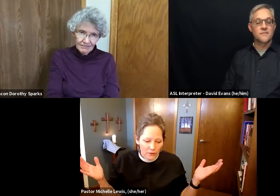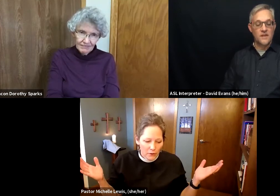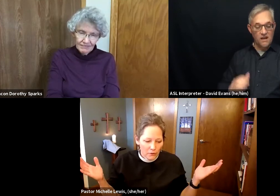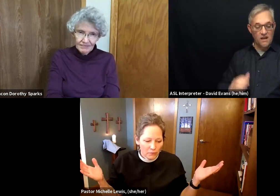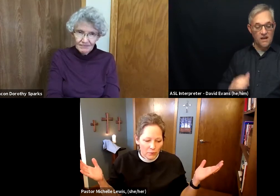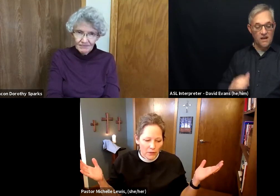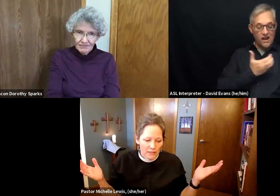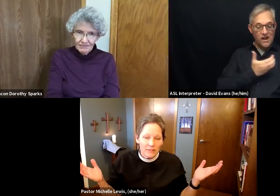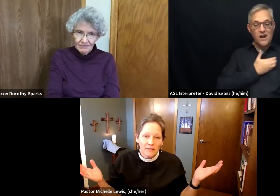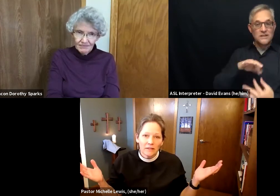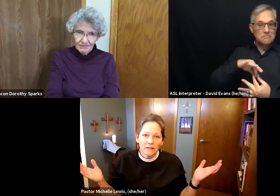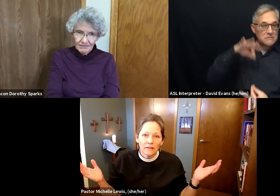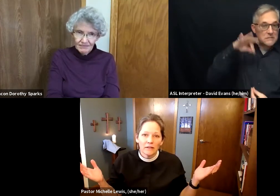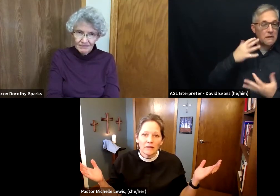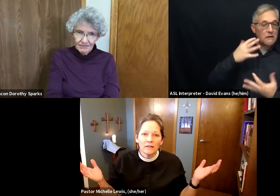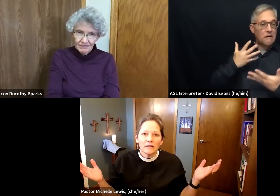Providing a cloak of praise.